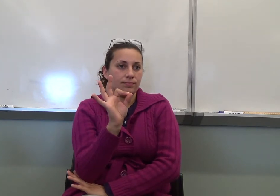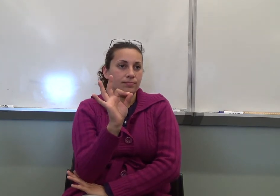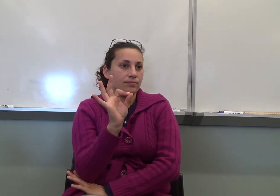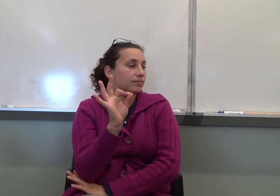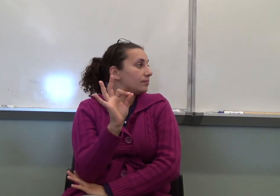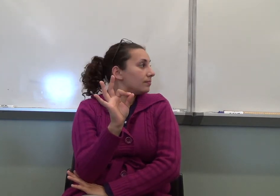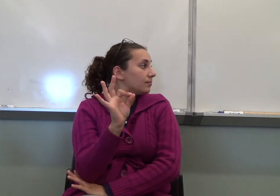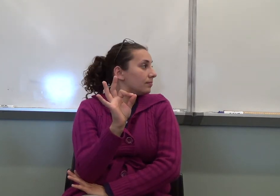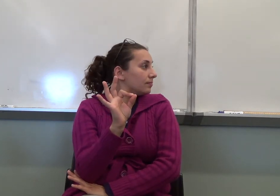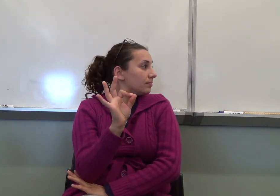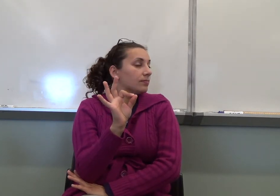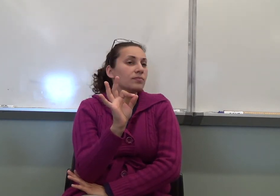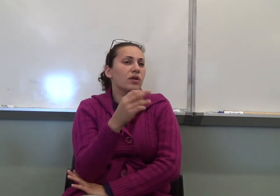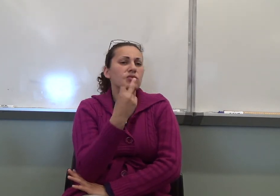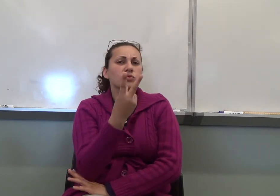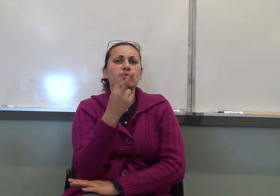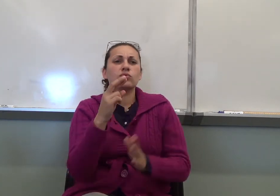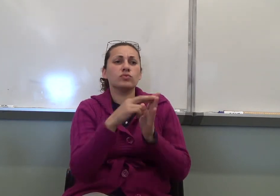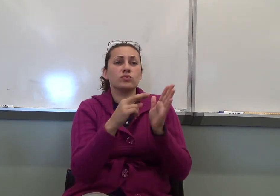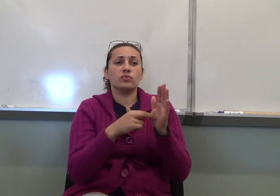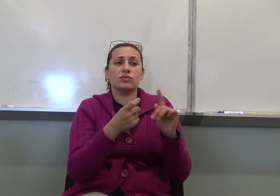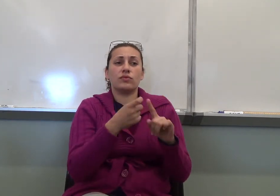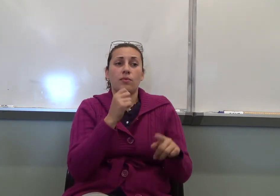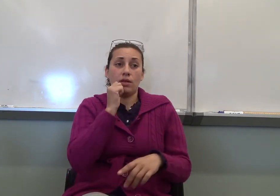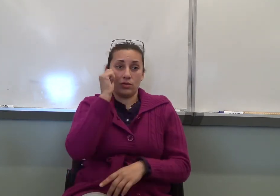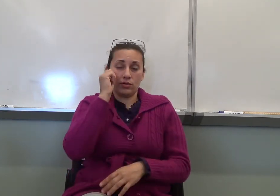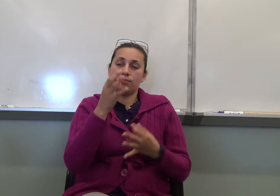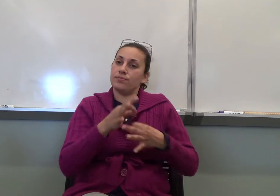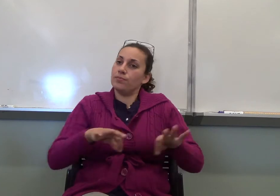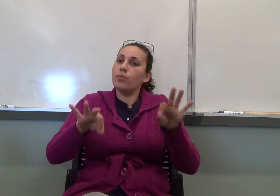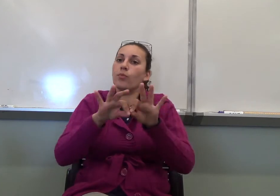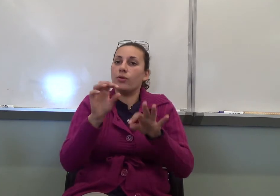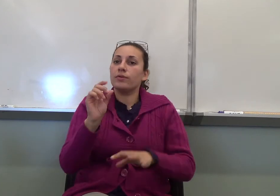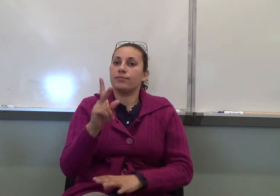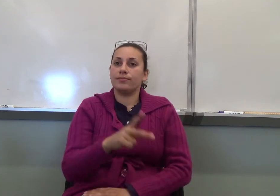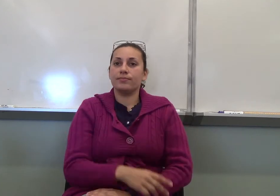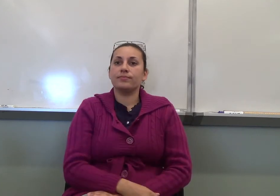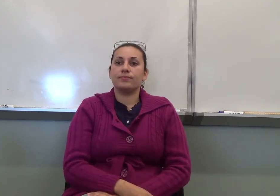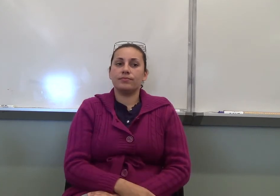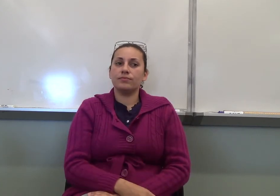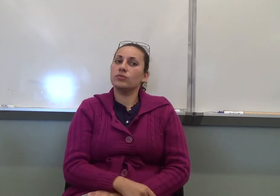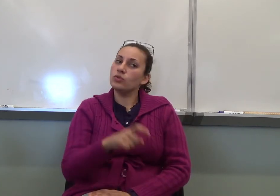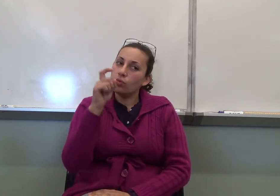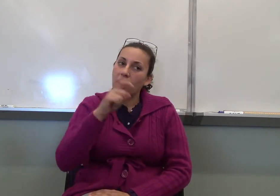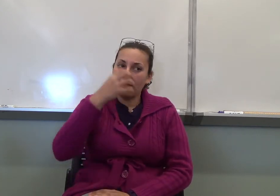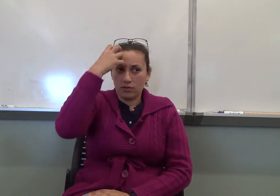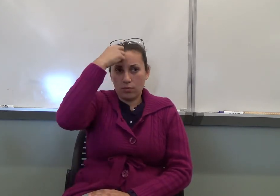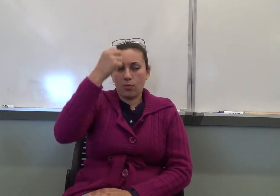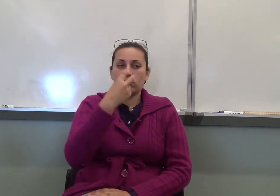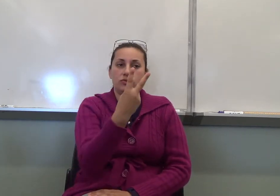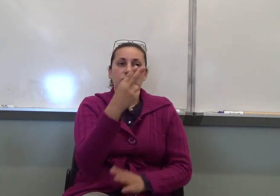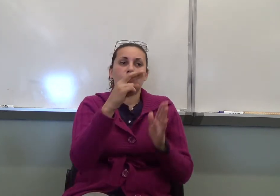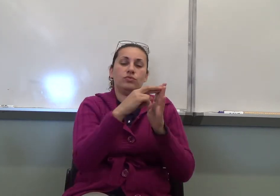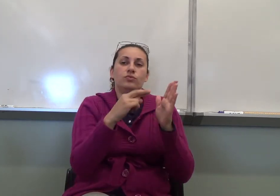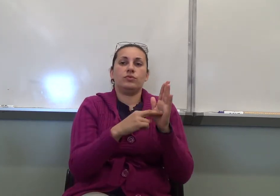So those two rules from yesterday are the key to the whole thing. You just have to have them in your back pocket. It's the kind of thing to